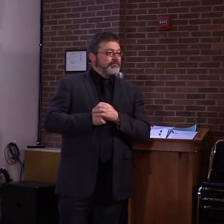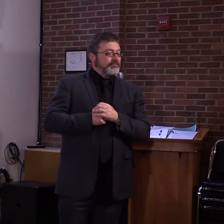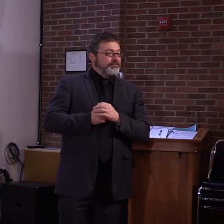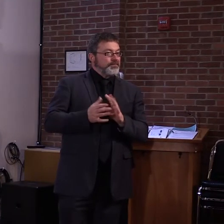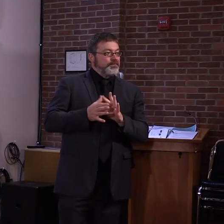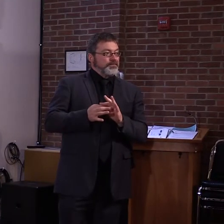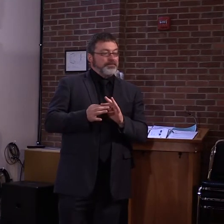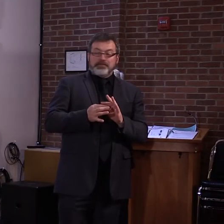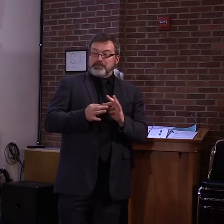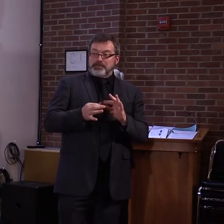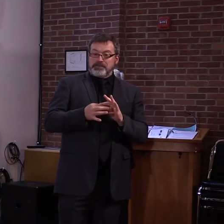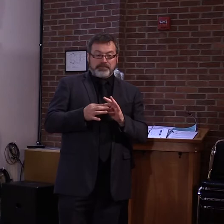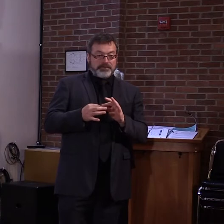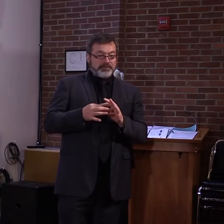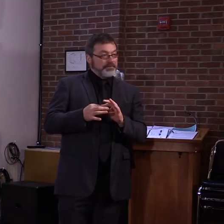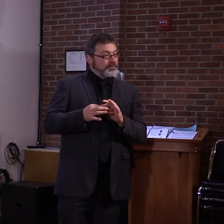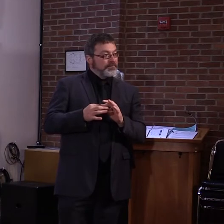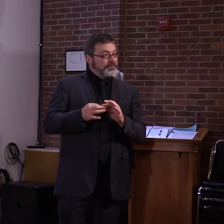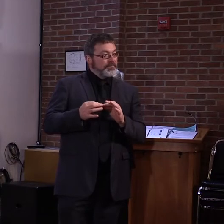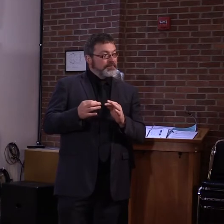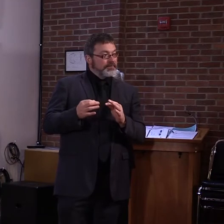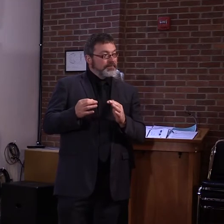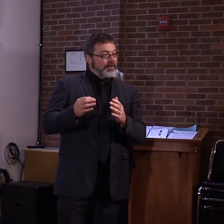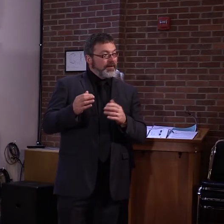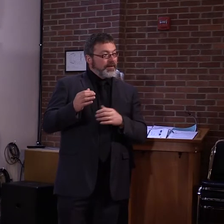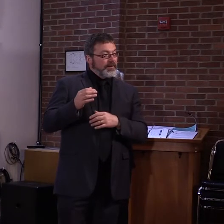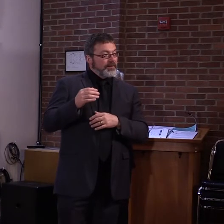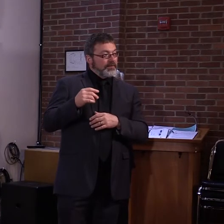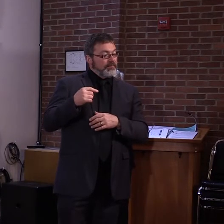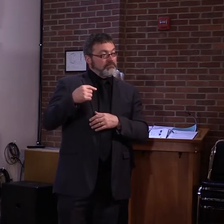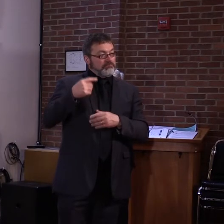We have heard from a student at UVM who was